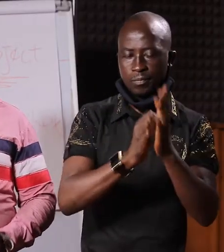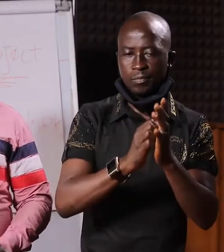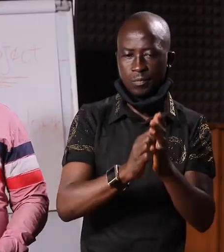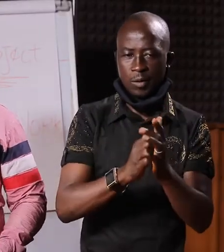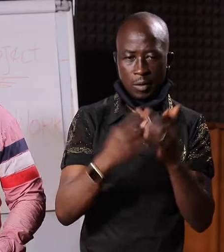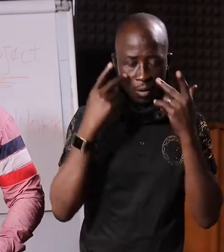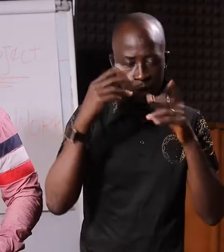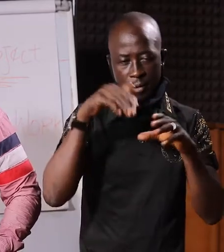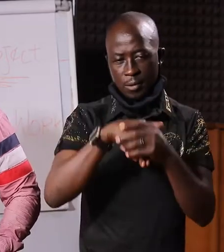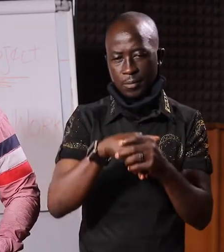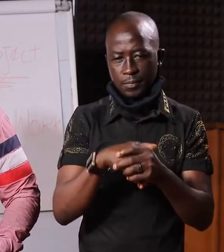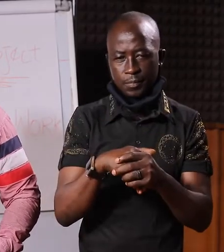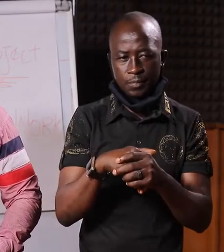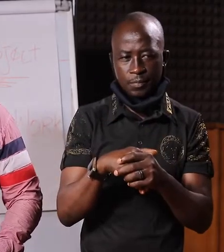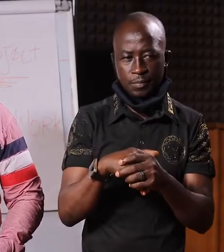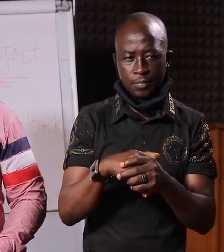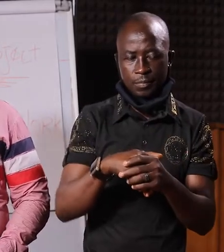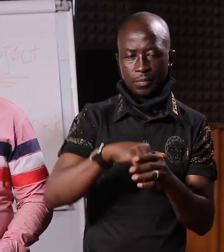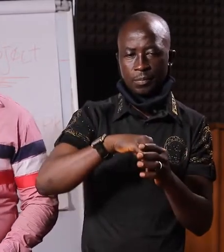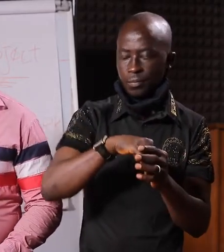found in